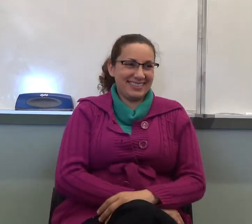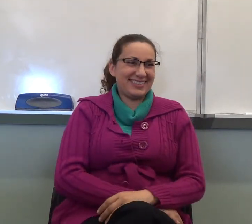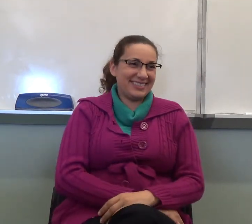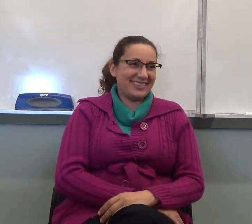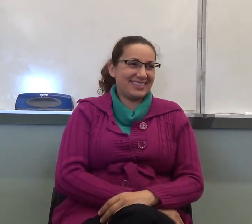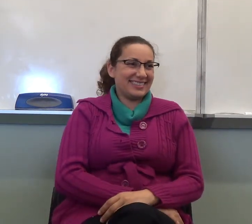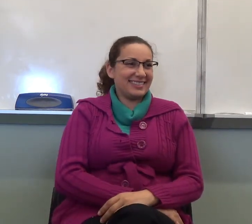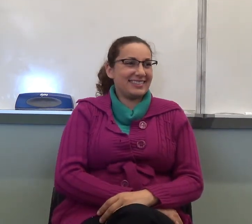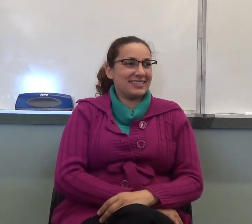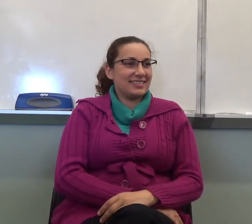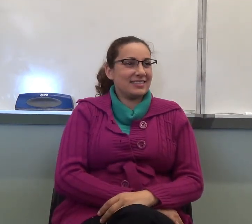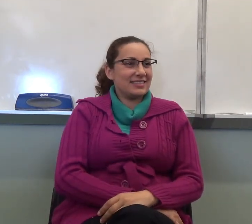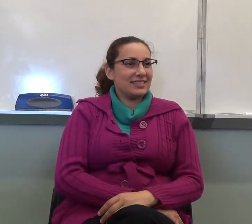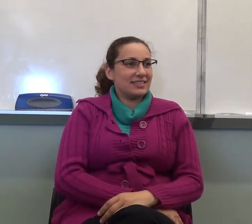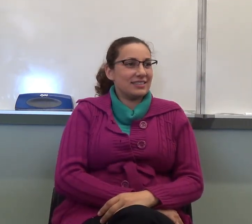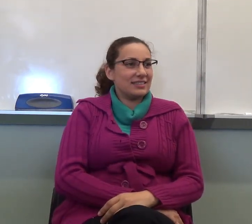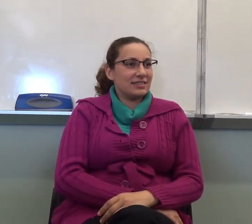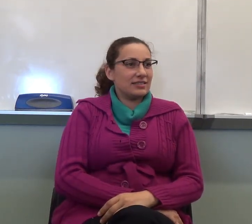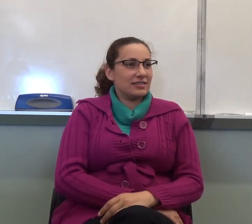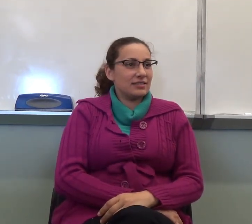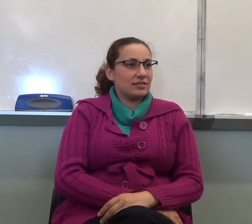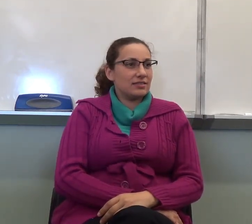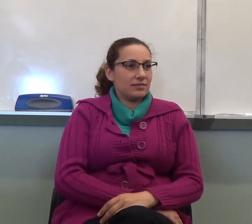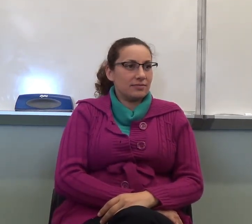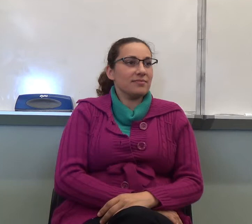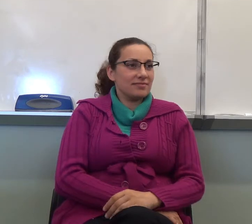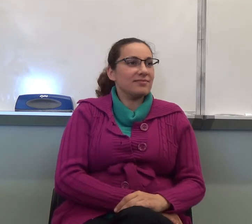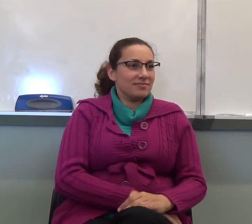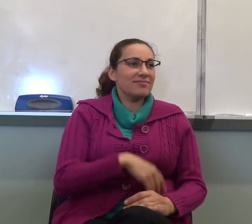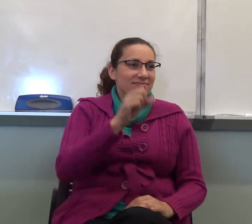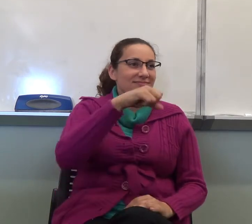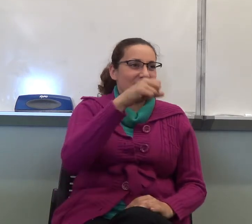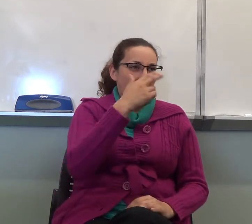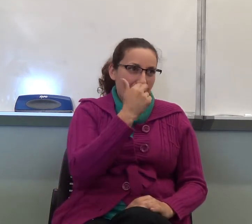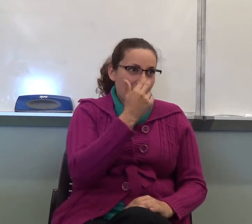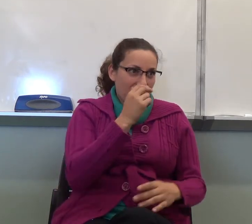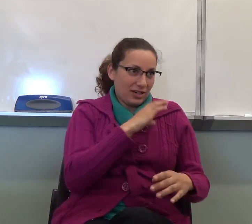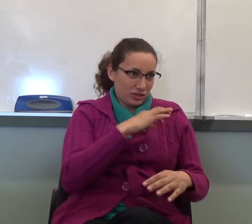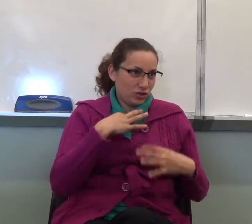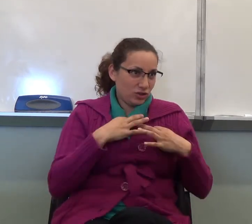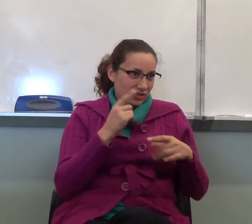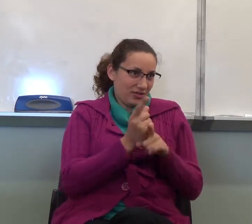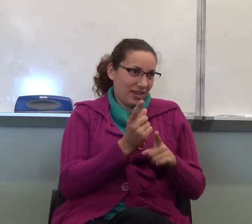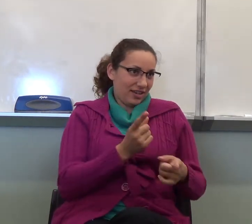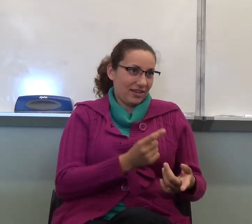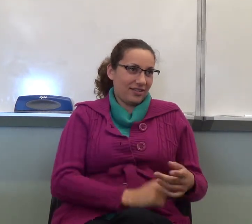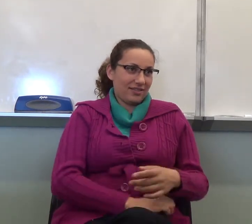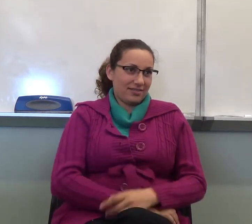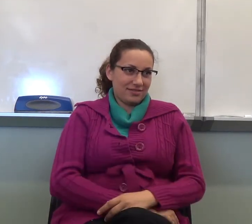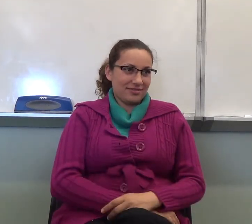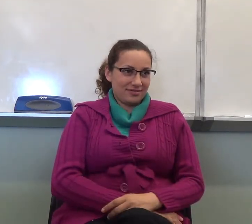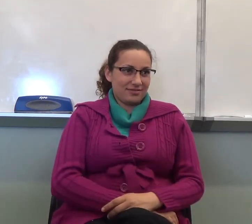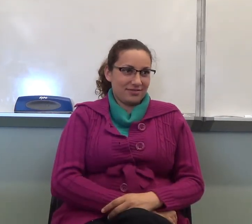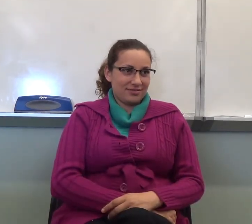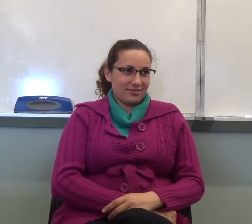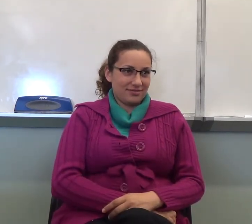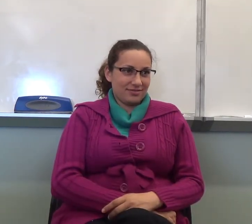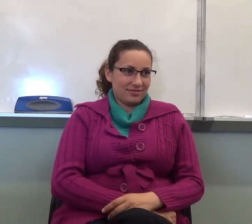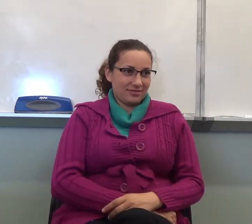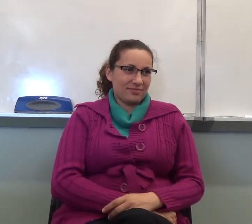absolute value of that is 3. They're the same distance from 0. But because of that negative sign, that's on the left of 0, and that's on the right